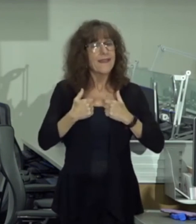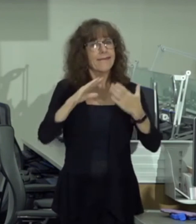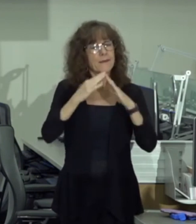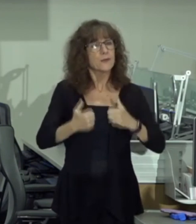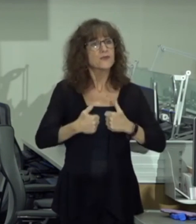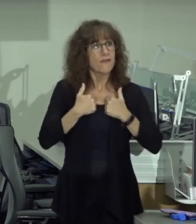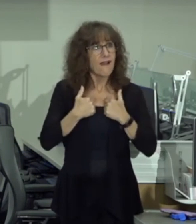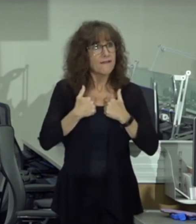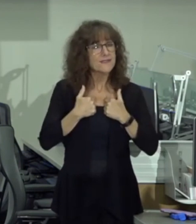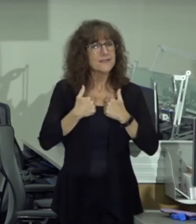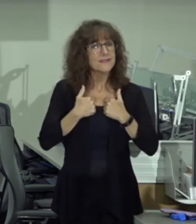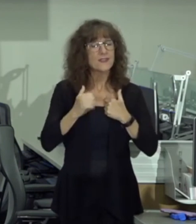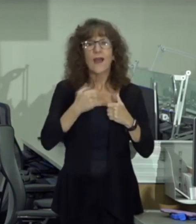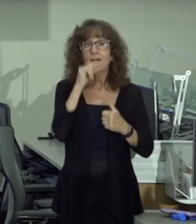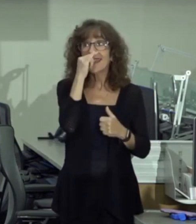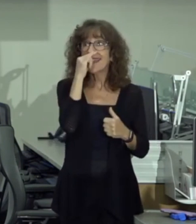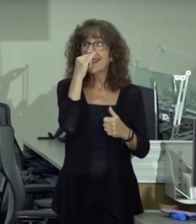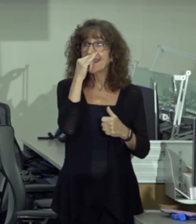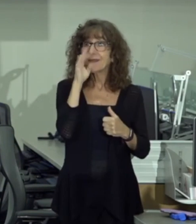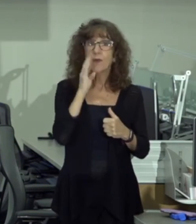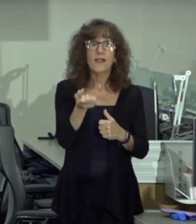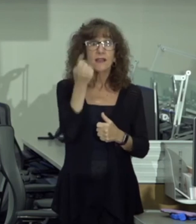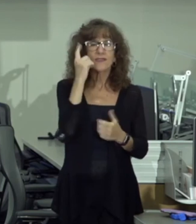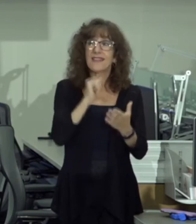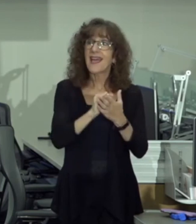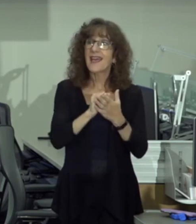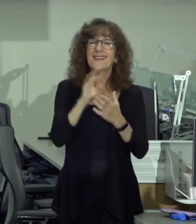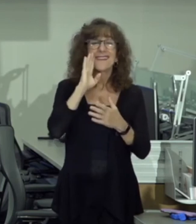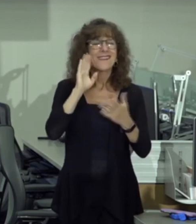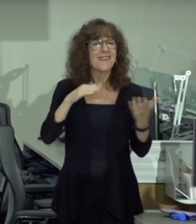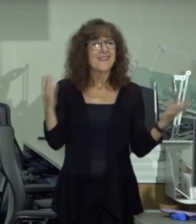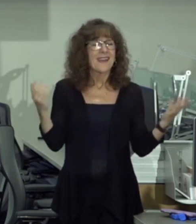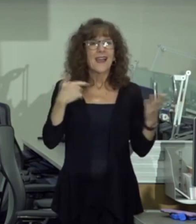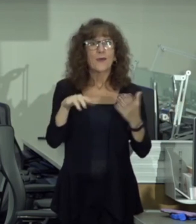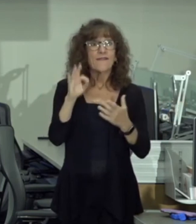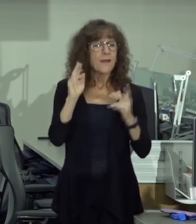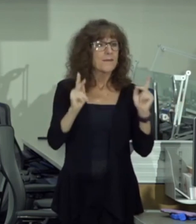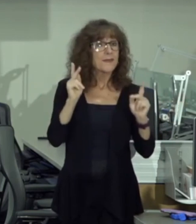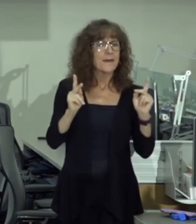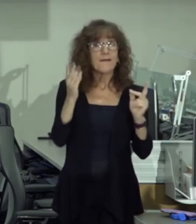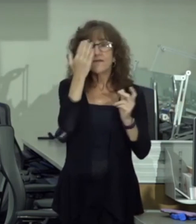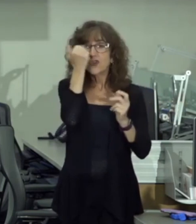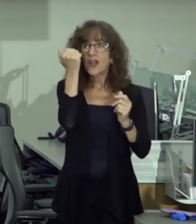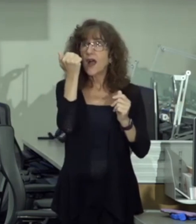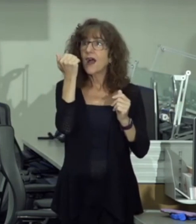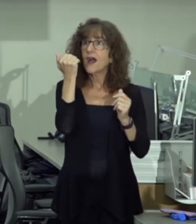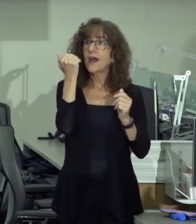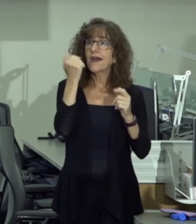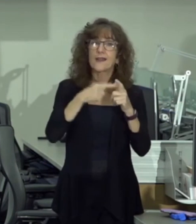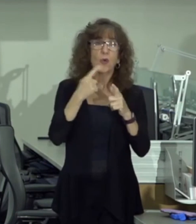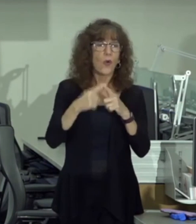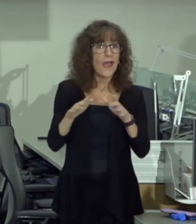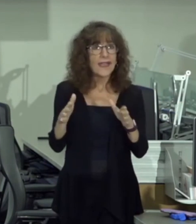community. And so our kids will certainly understand those. And you know what? And as we find that people have forgotten or